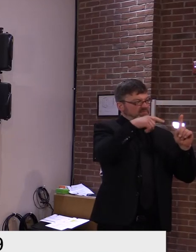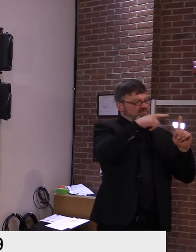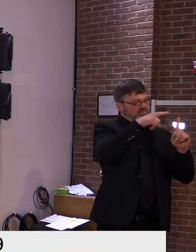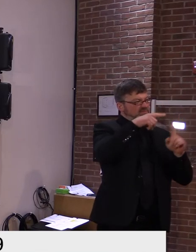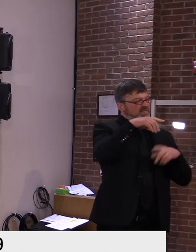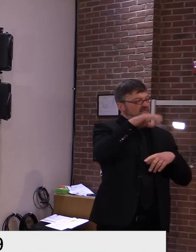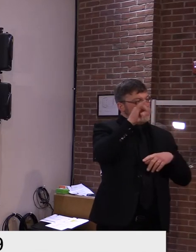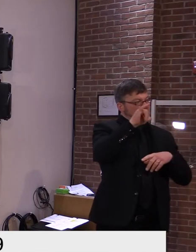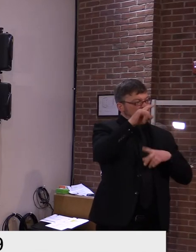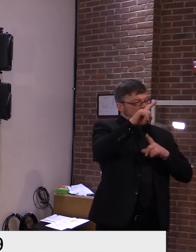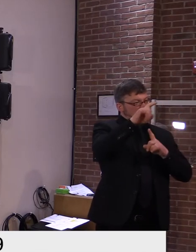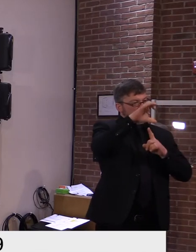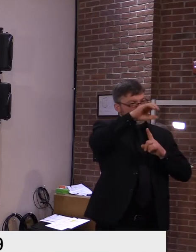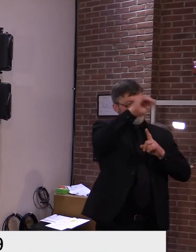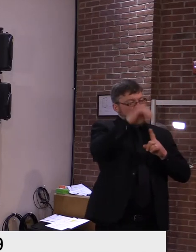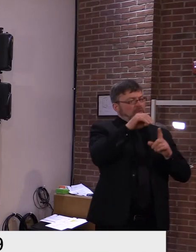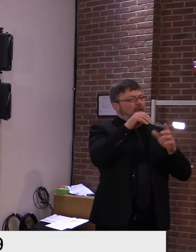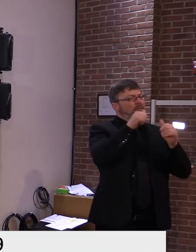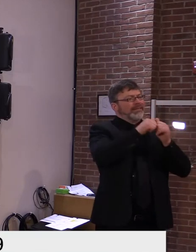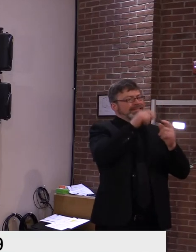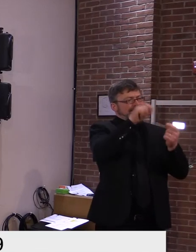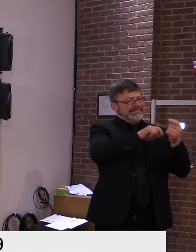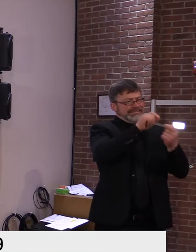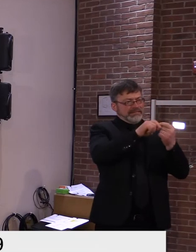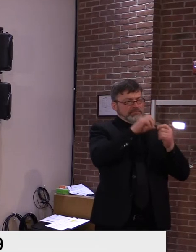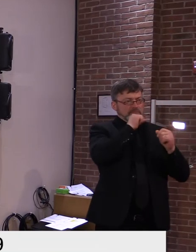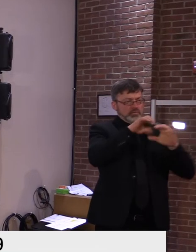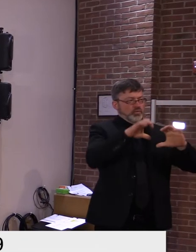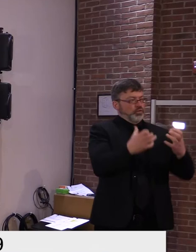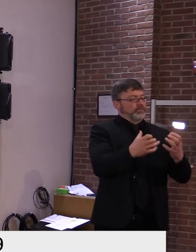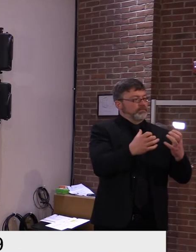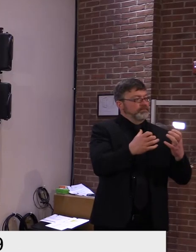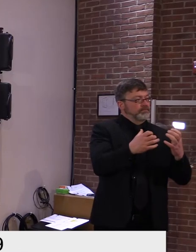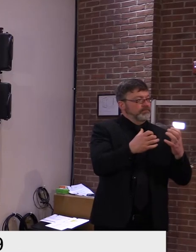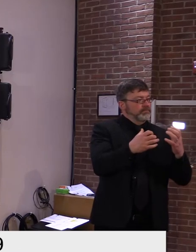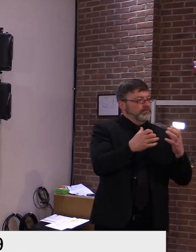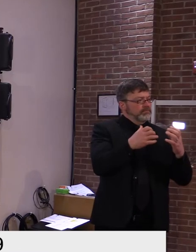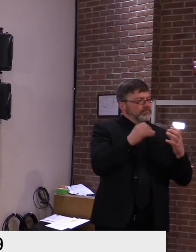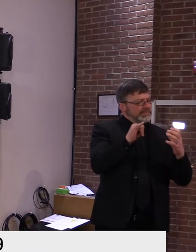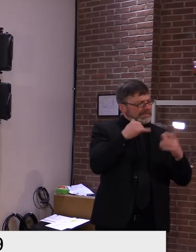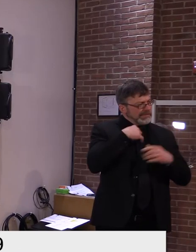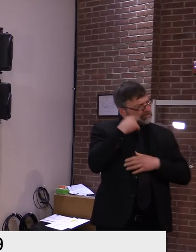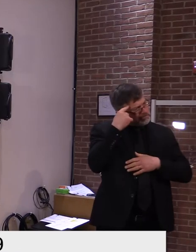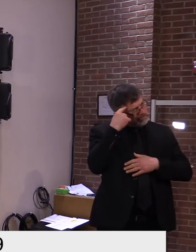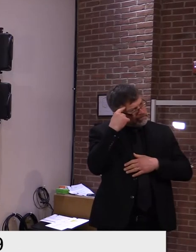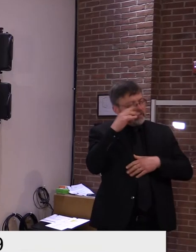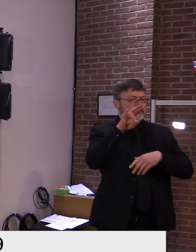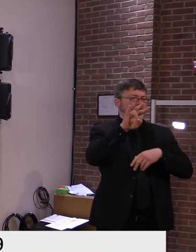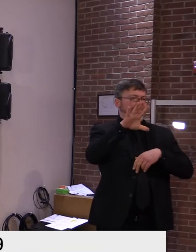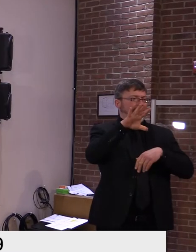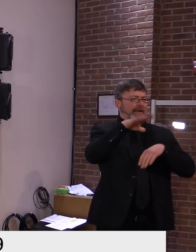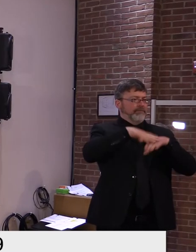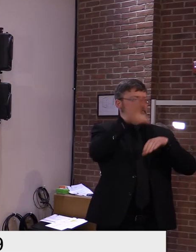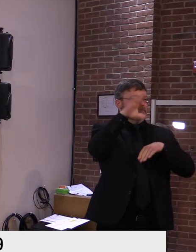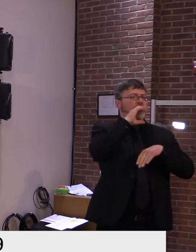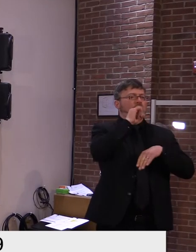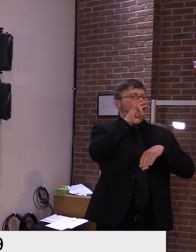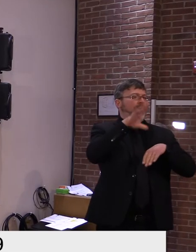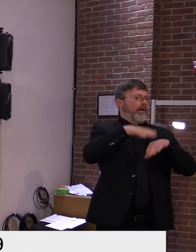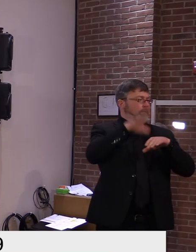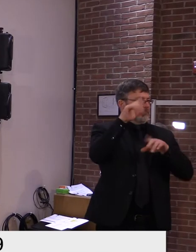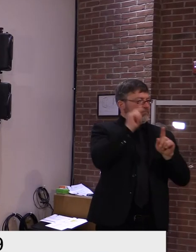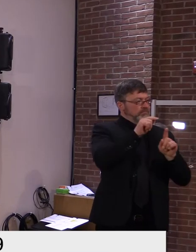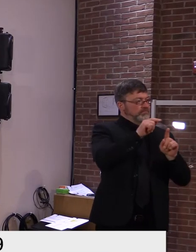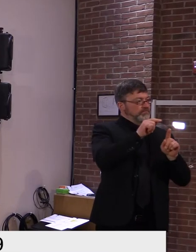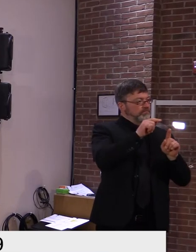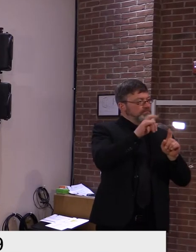that point in time, I believe it was 100% for the 75-plus. A few days later, it rose to